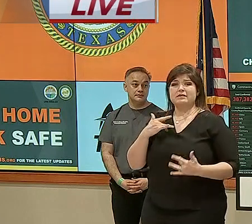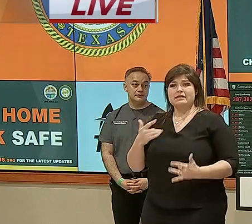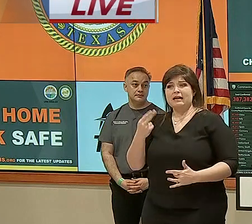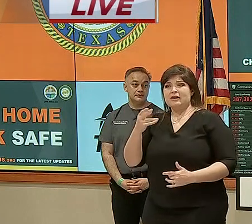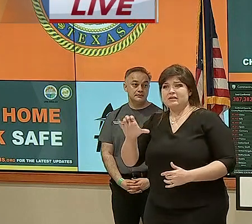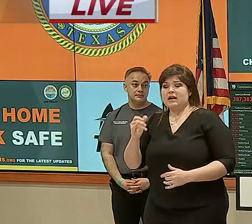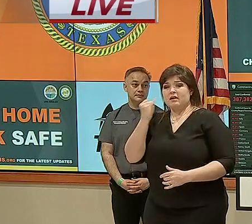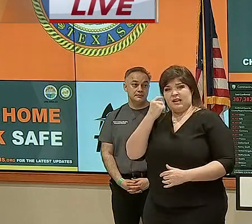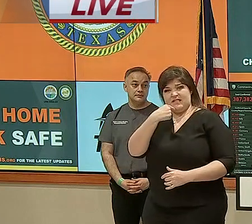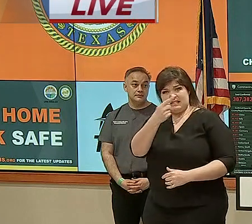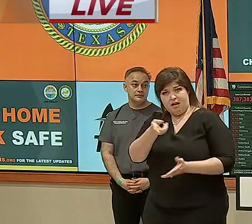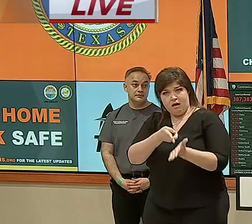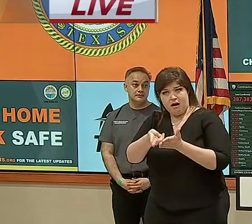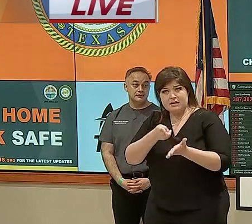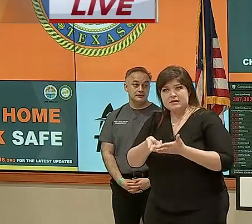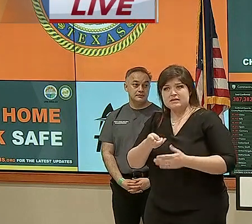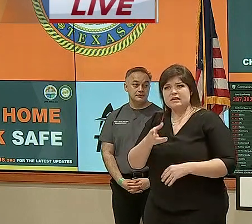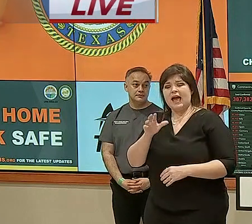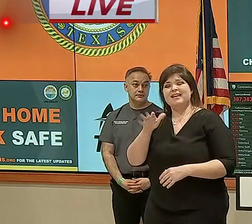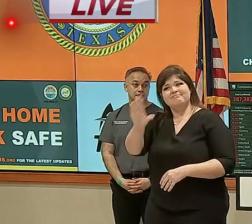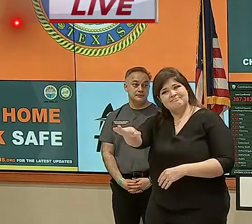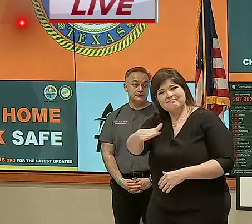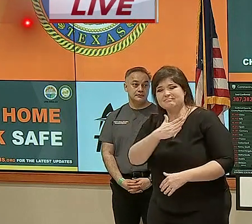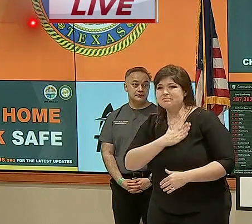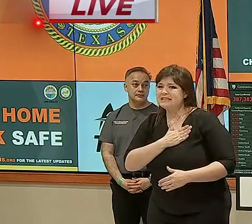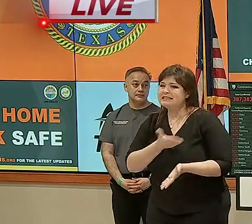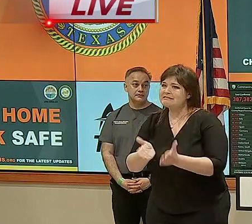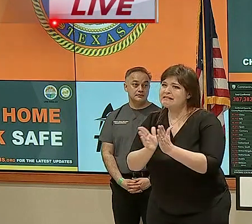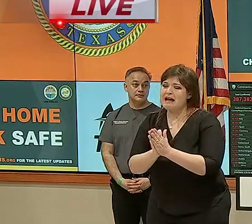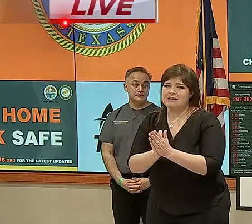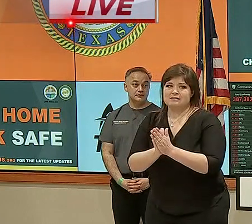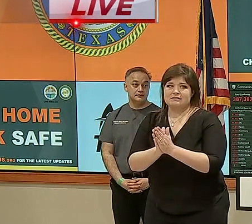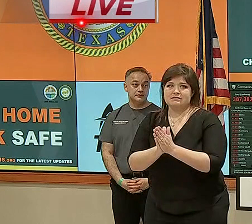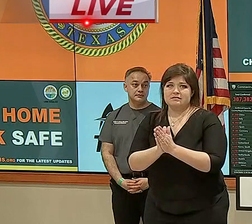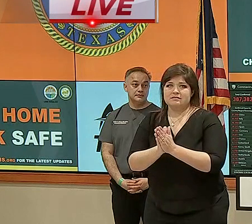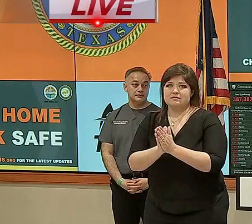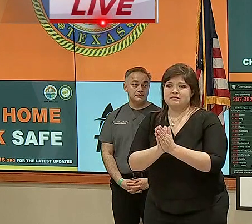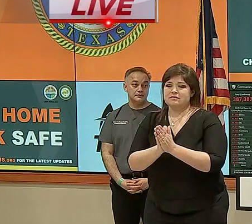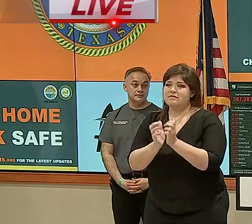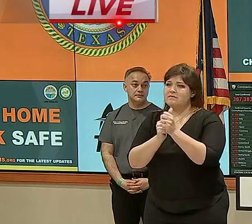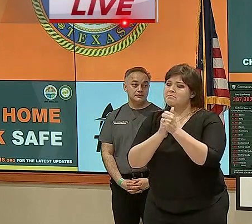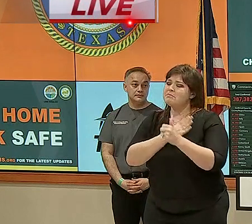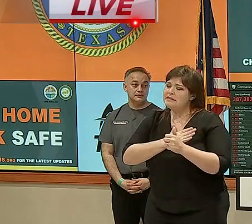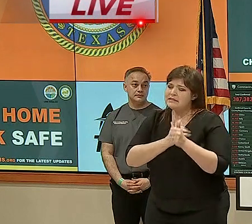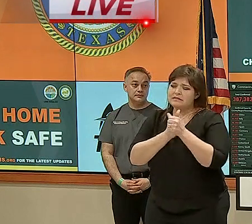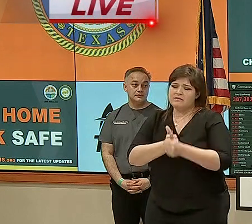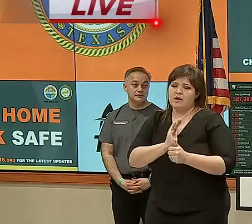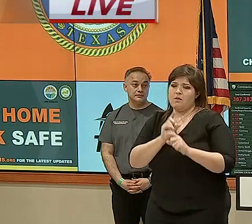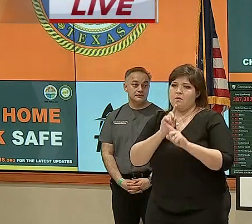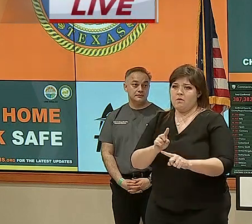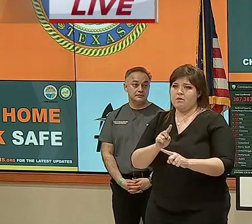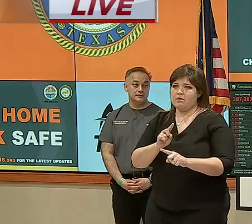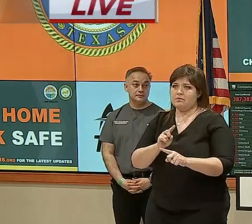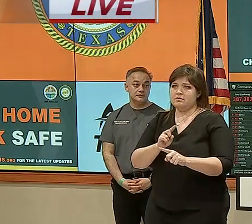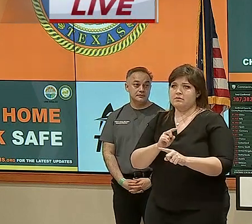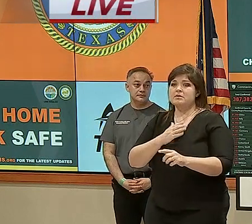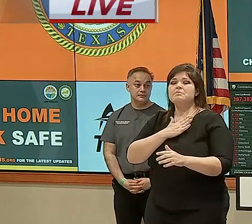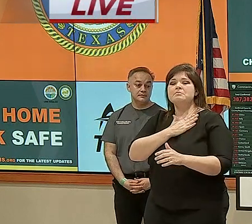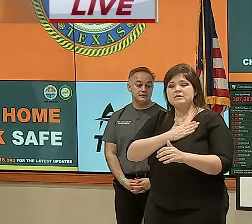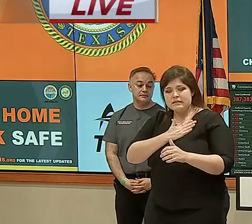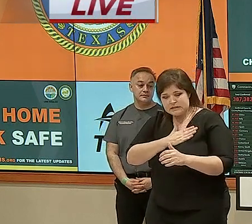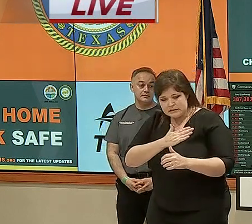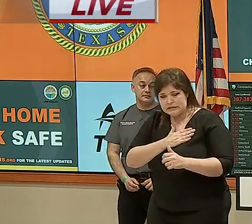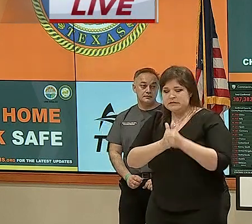it done. And this is one time when we're asking people within our respective regions to stand